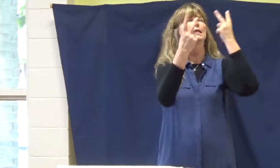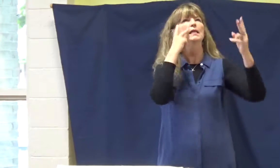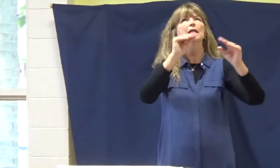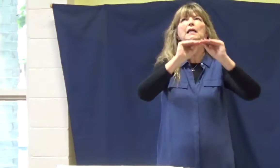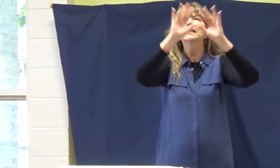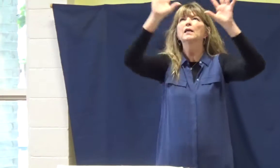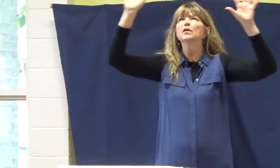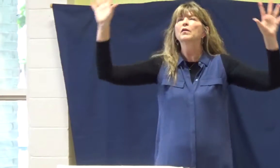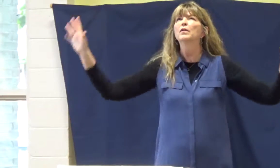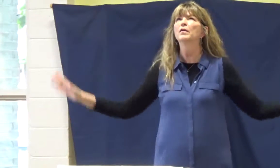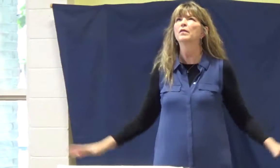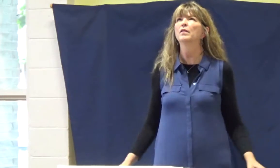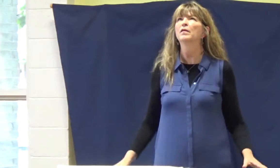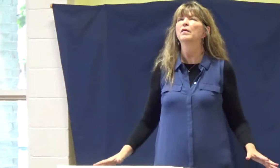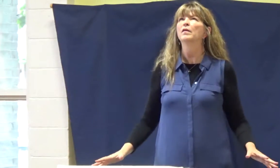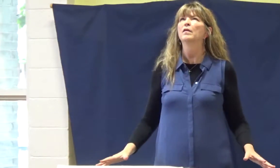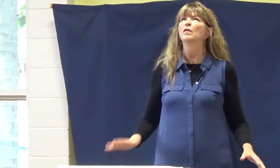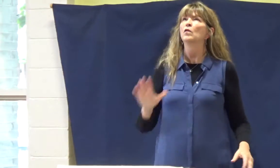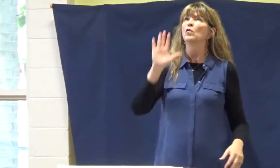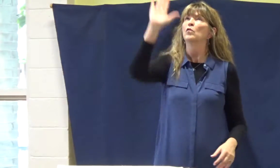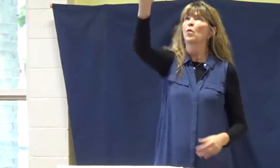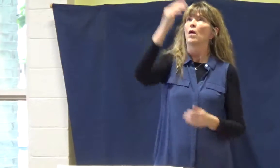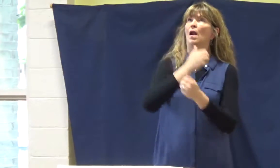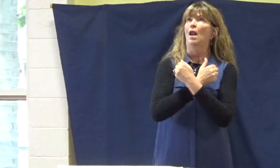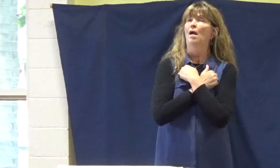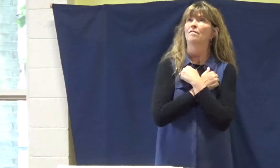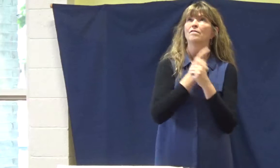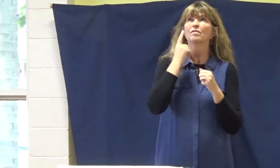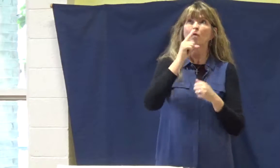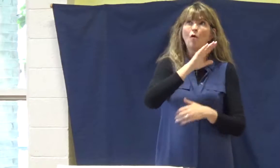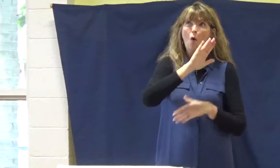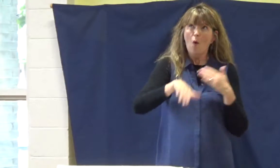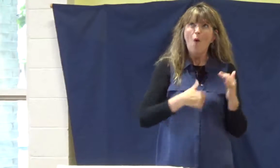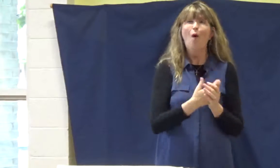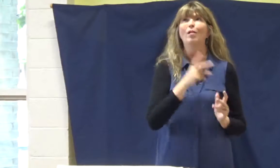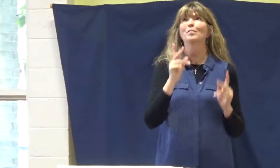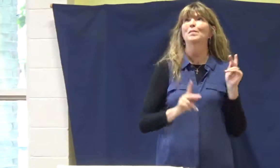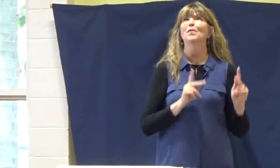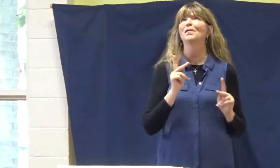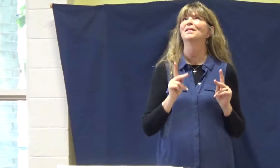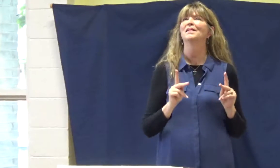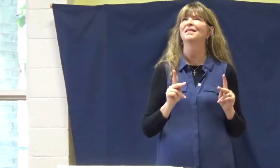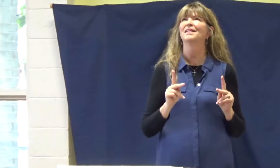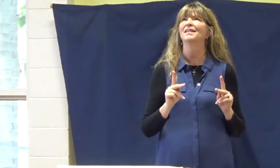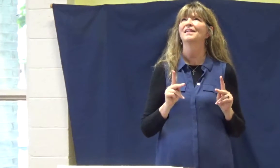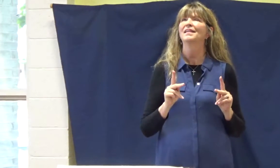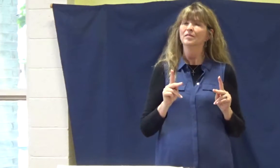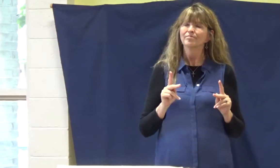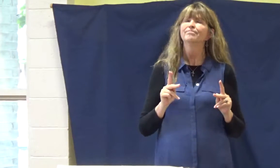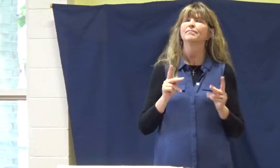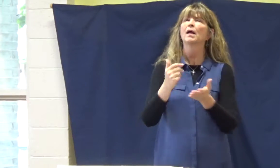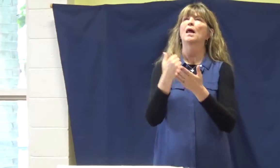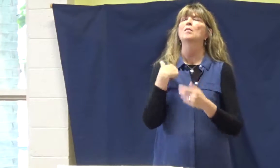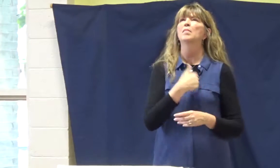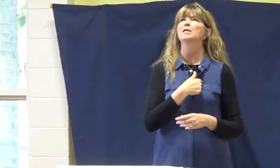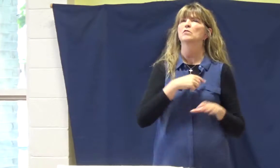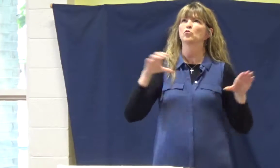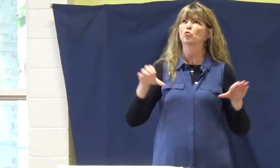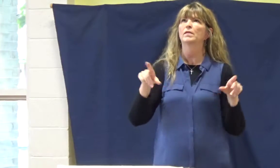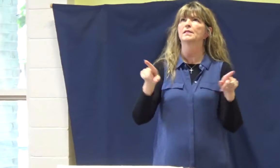Help us to see clearly your love for all people,